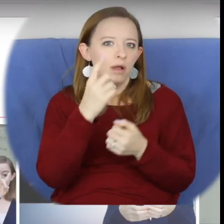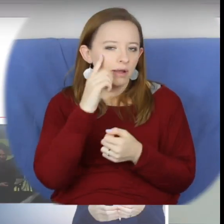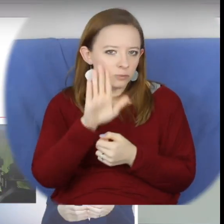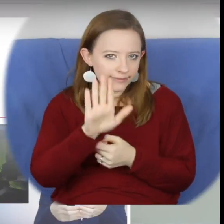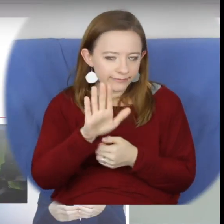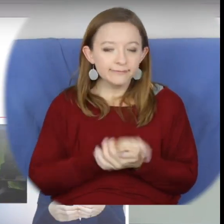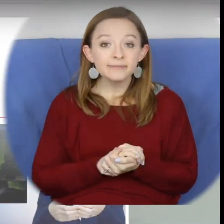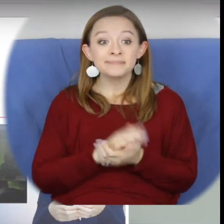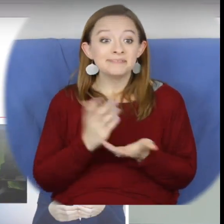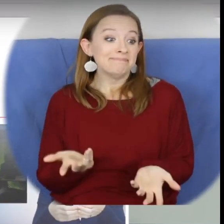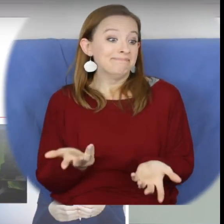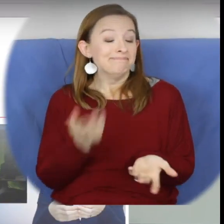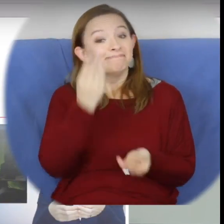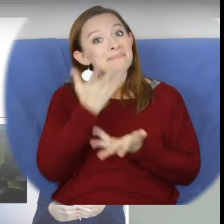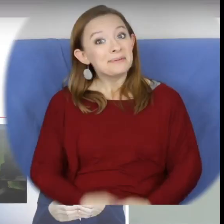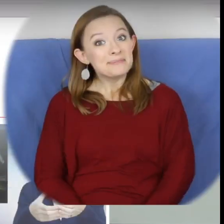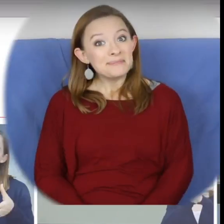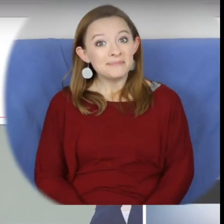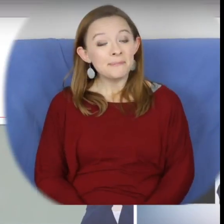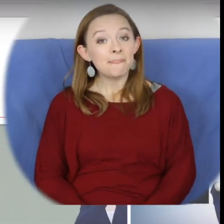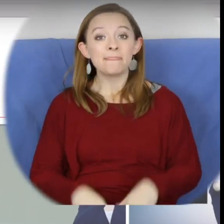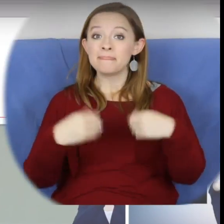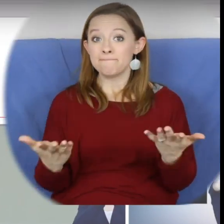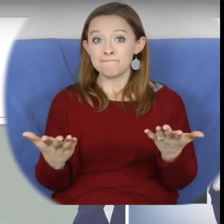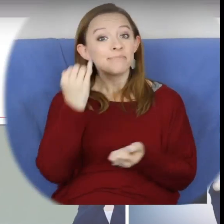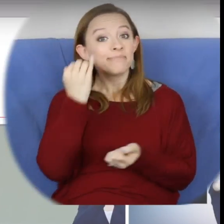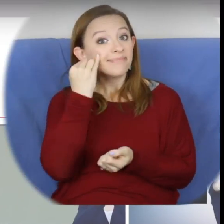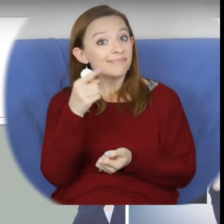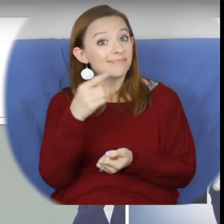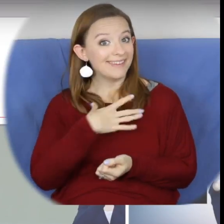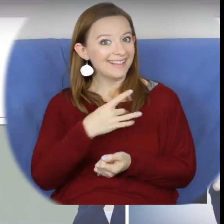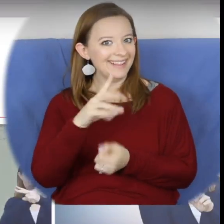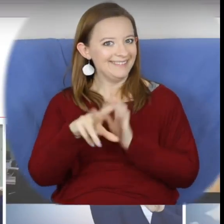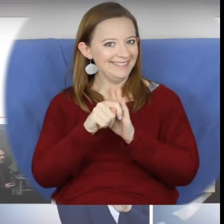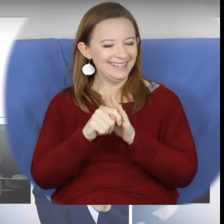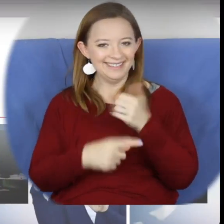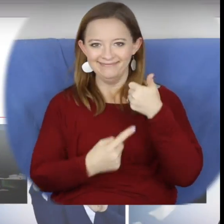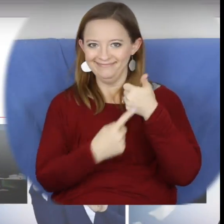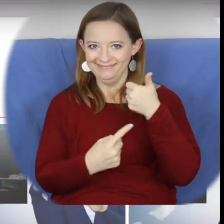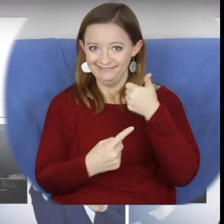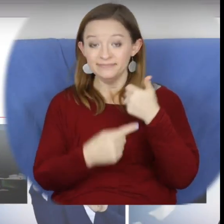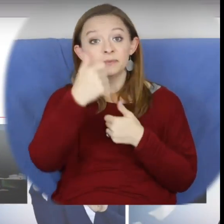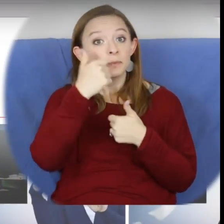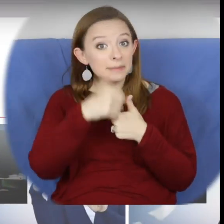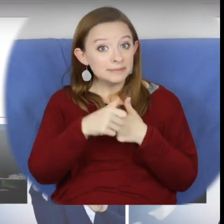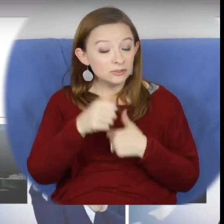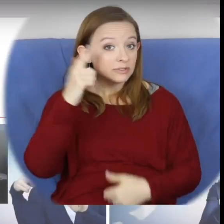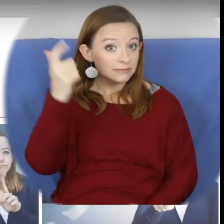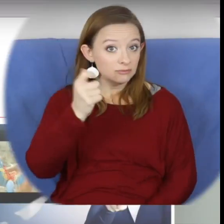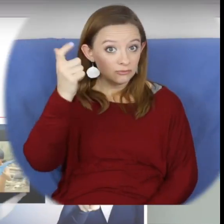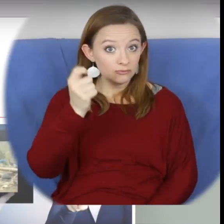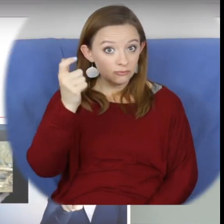personal portfolio, what do you want for yours? Like, let me know. So if you like this video, click the like down